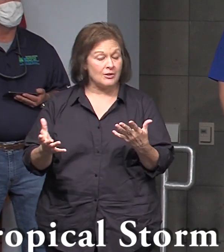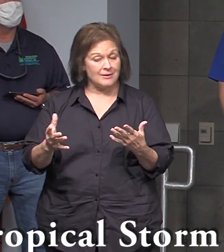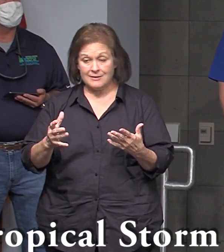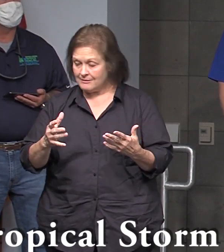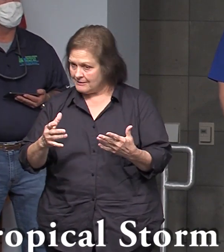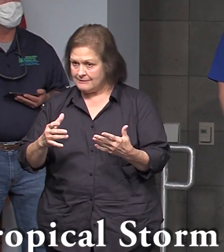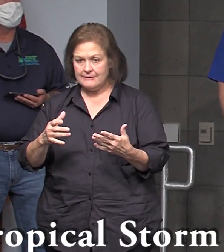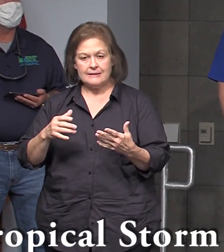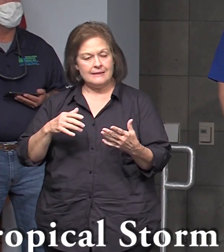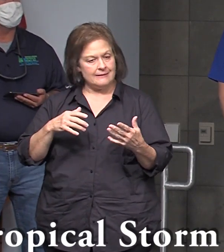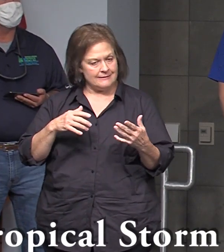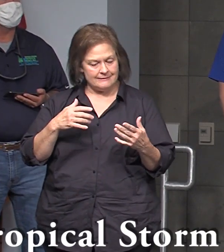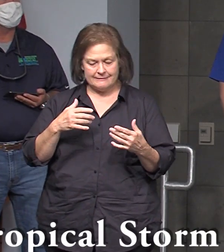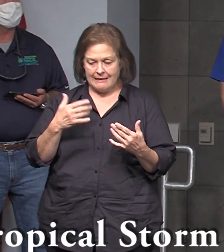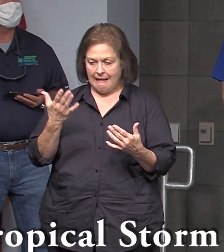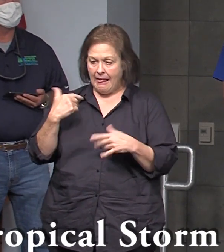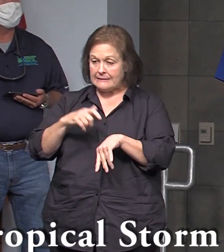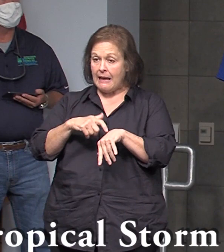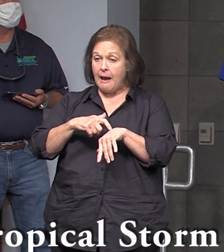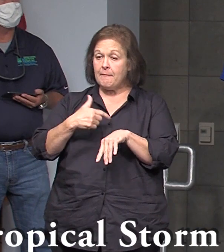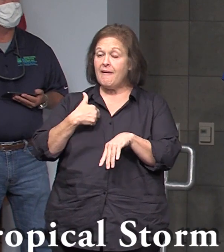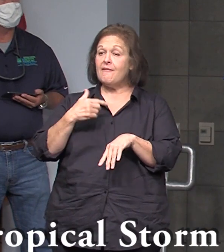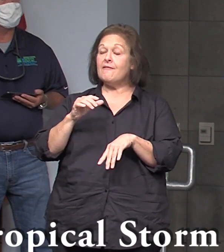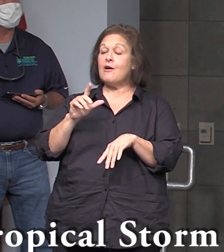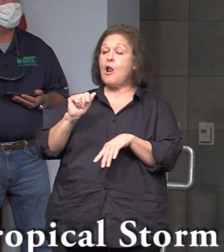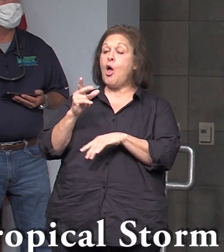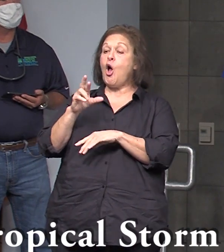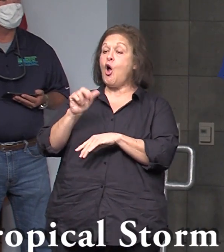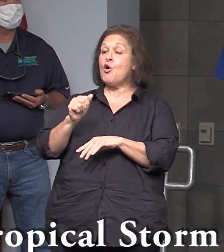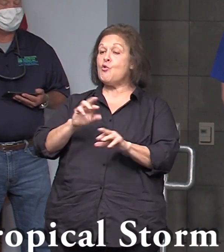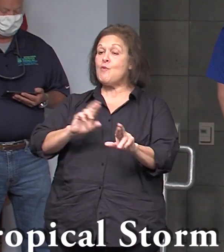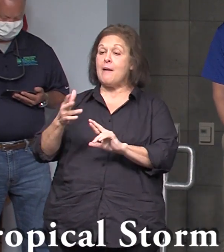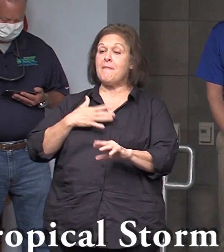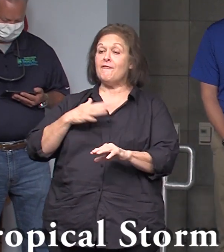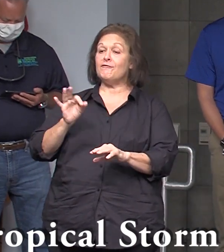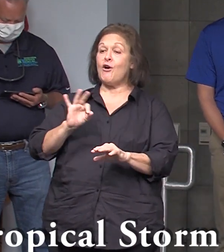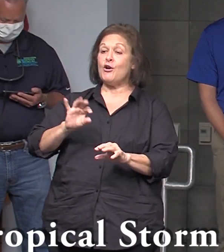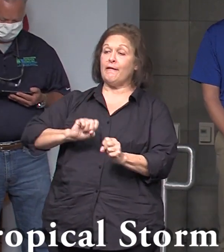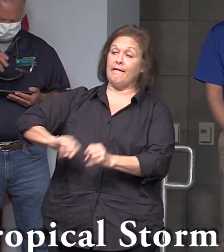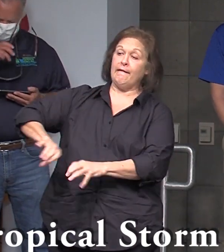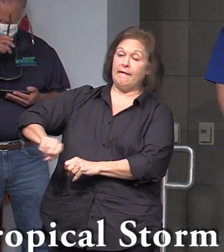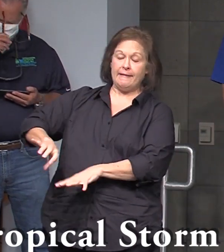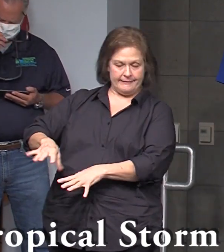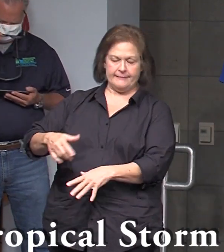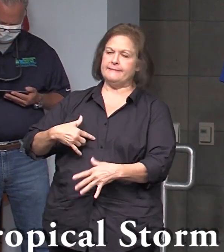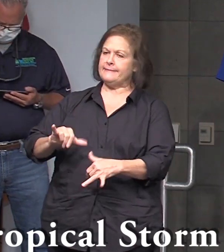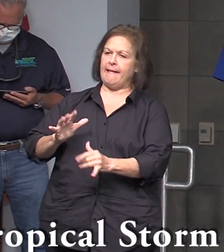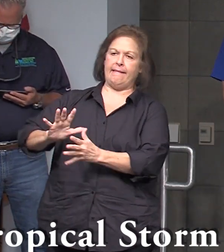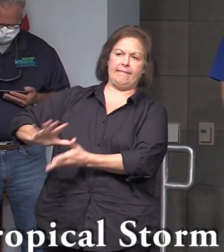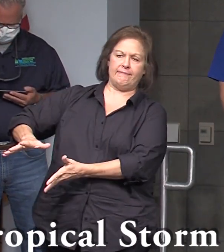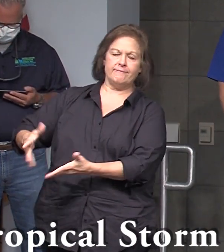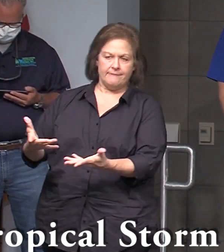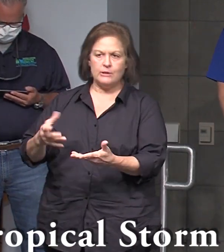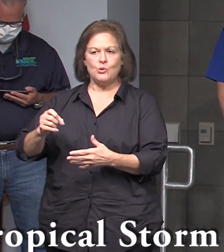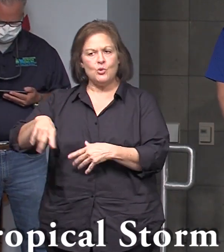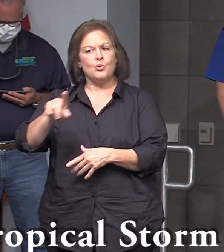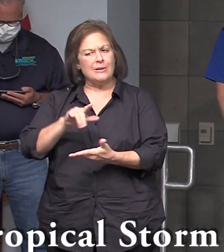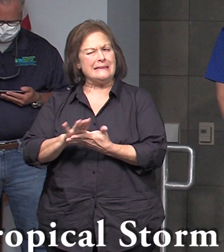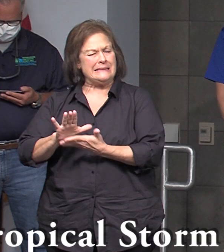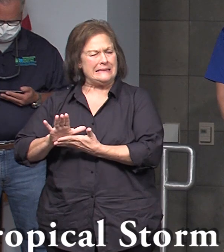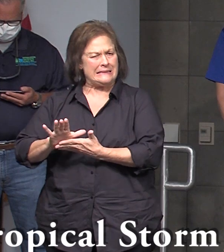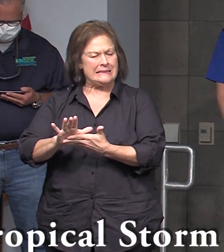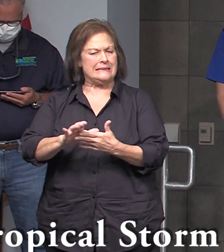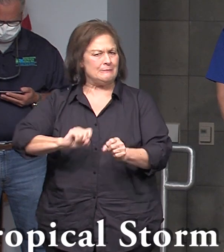back outside. It's in from last time. Hopefully that's the case for many of you all. Tie down your loose items. Bring in your garbage